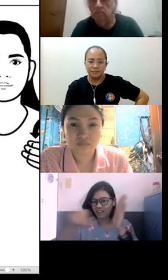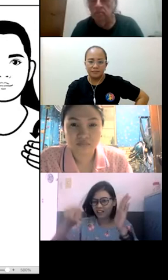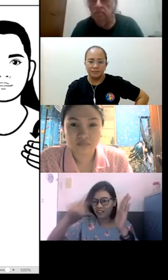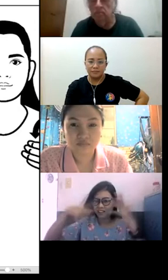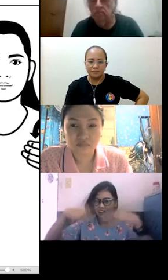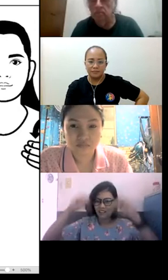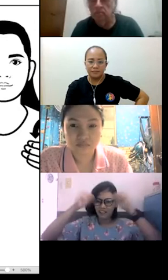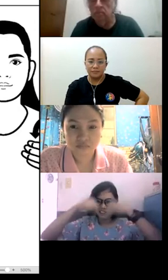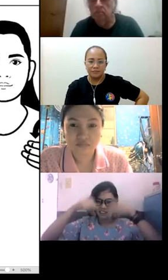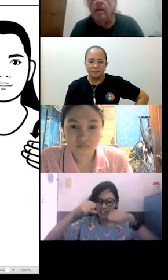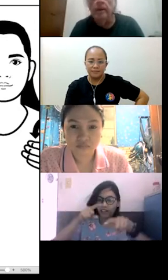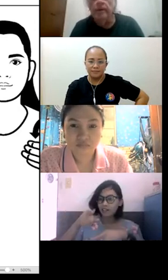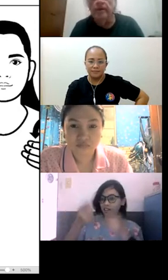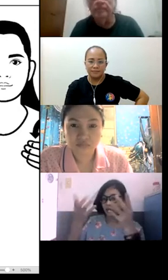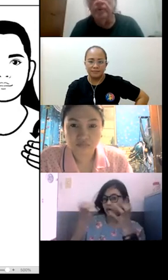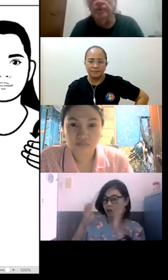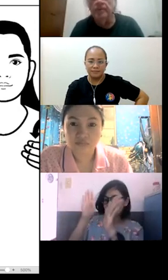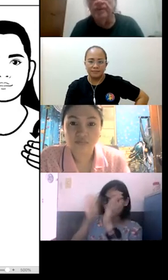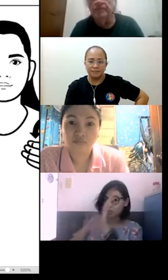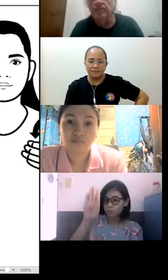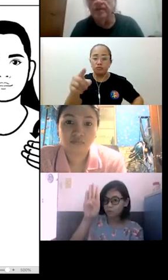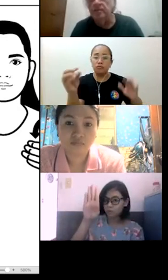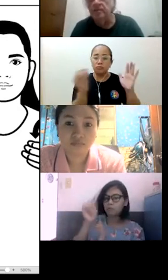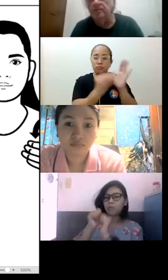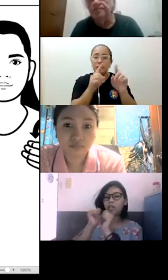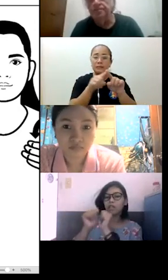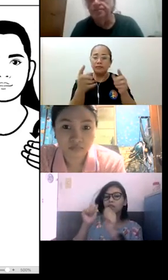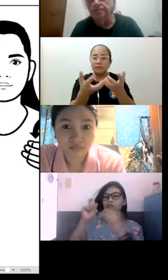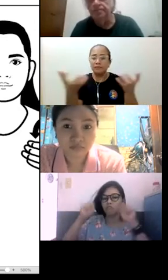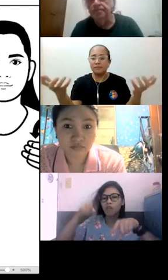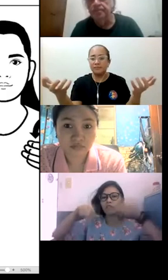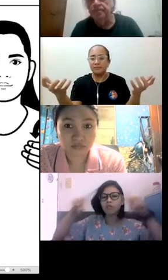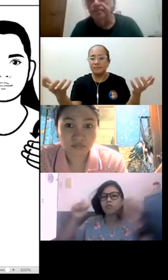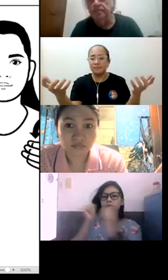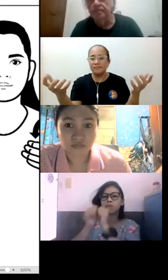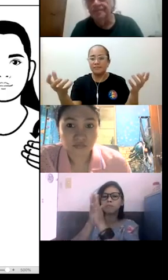book. Yeah, you'll have to put them in different places, though,